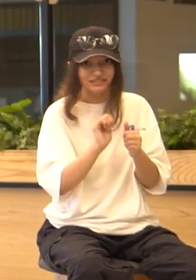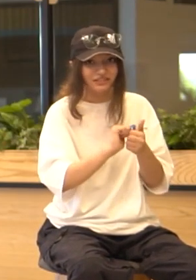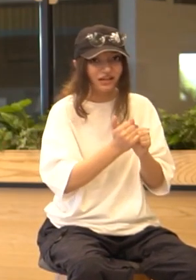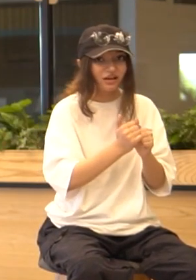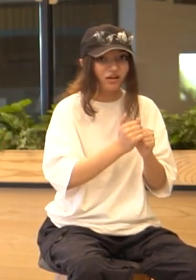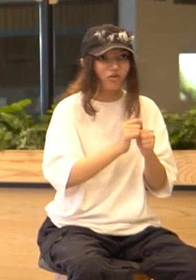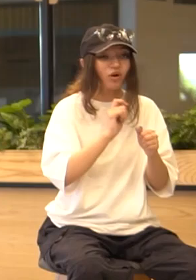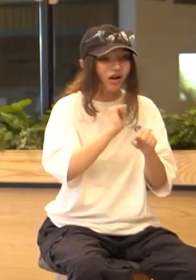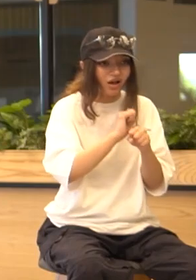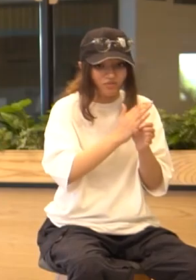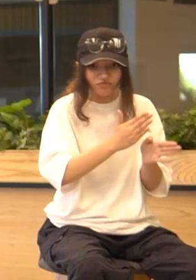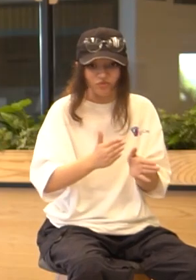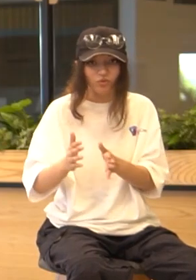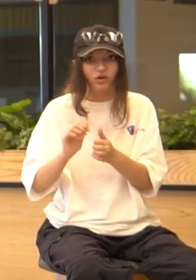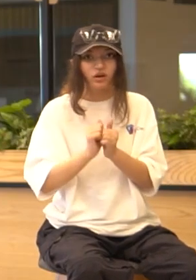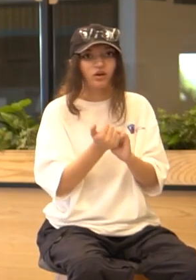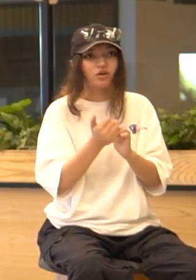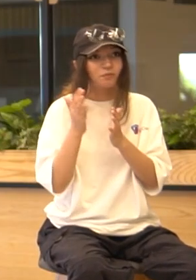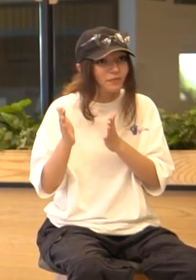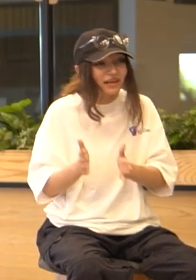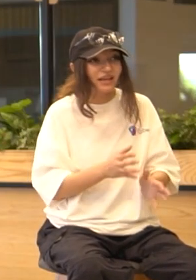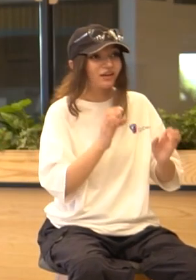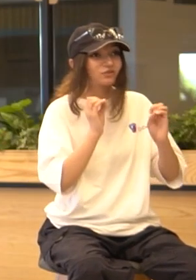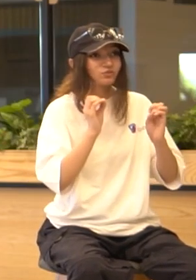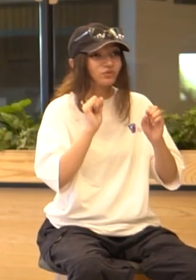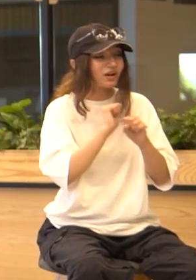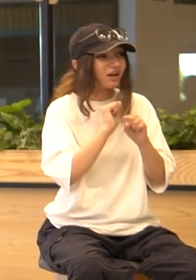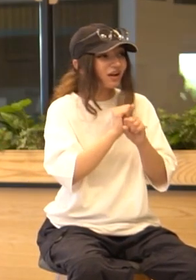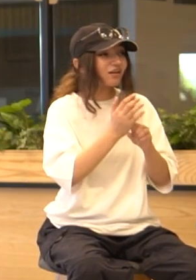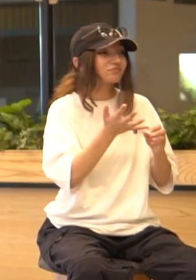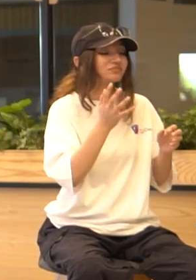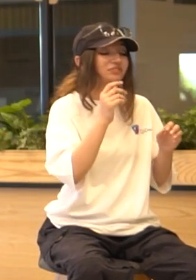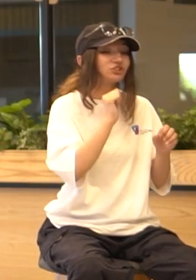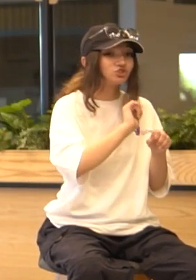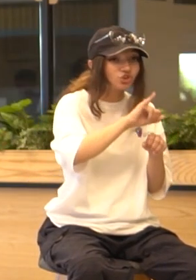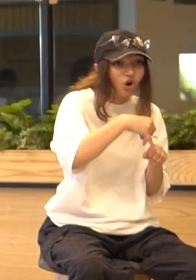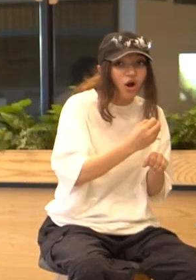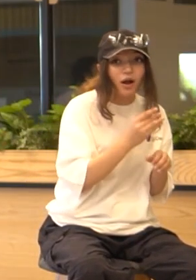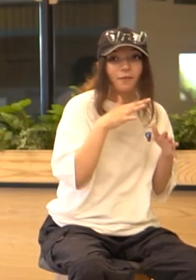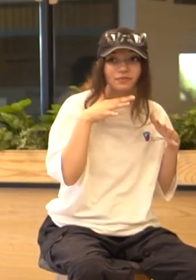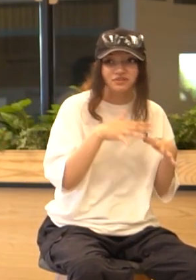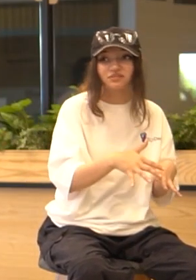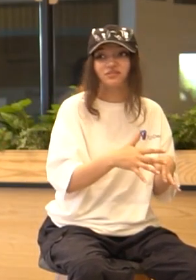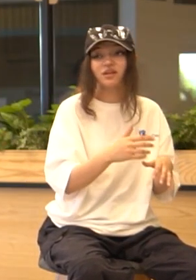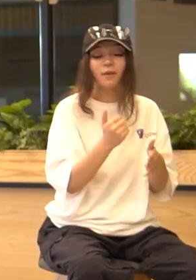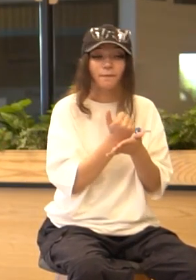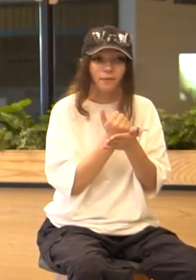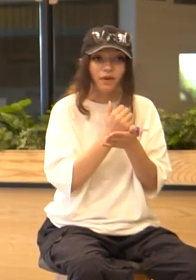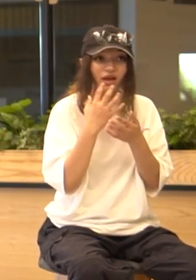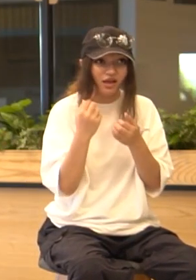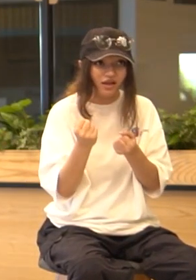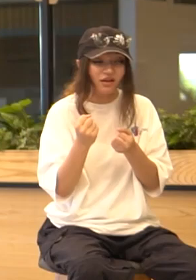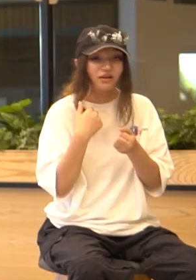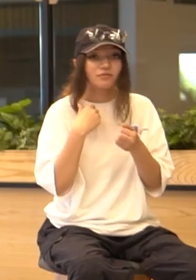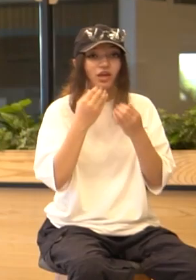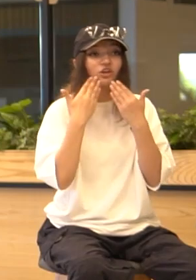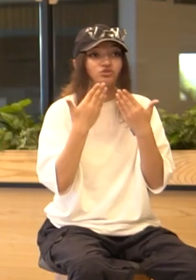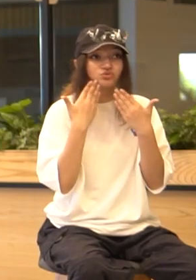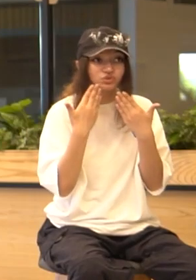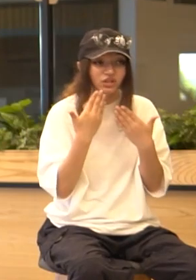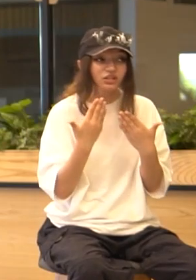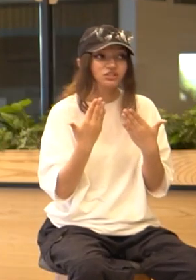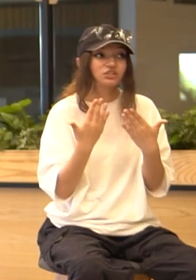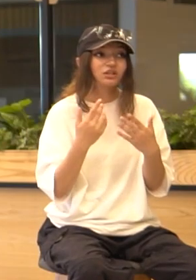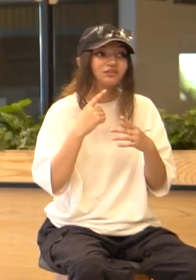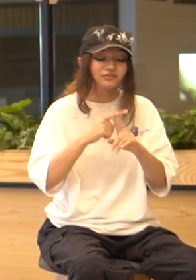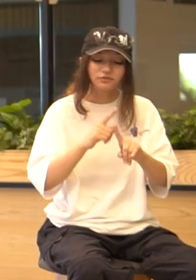my workflow. There was just so much to do. And obviously I was studying at that time, there was projects